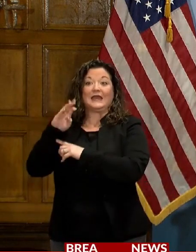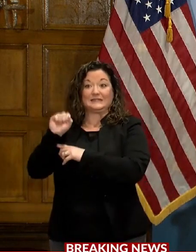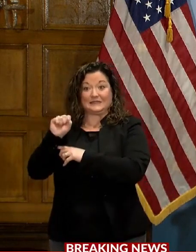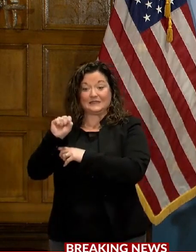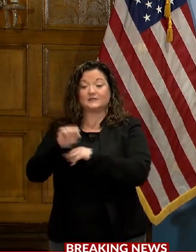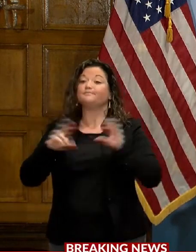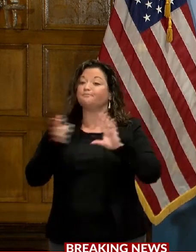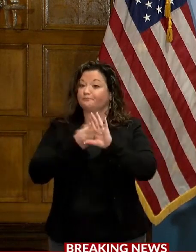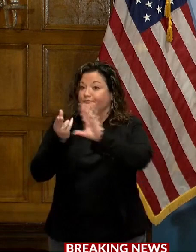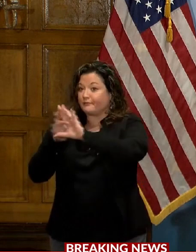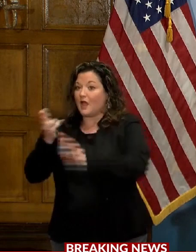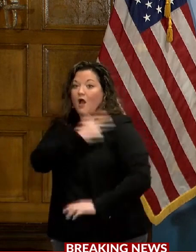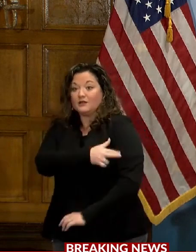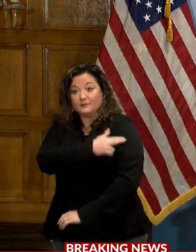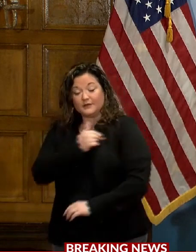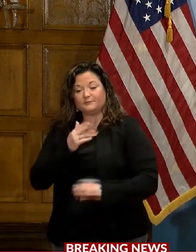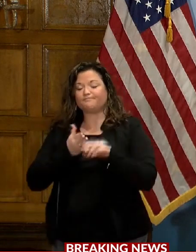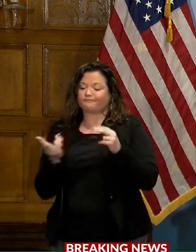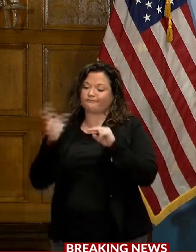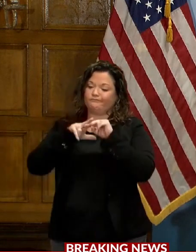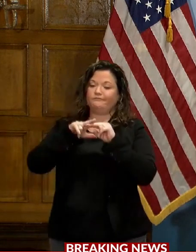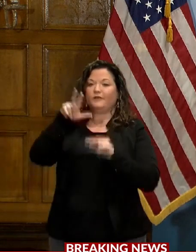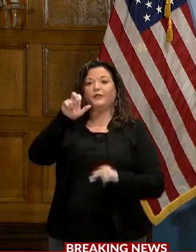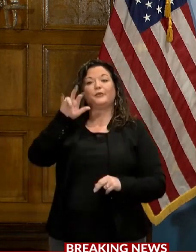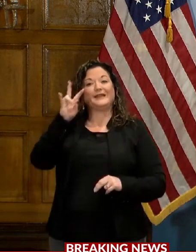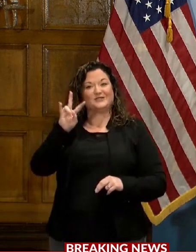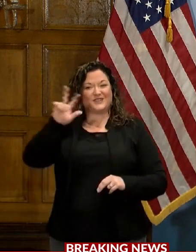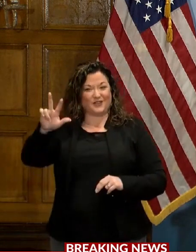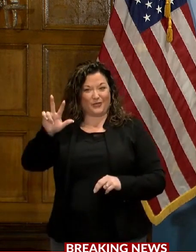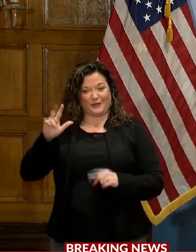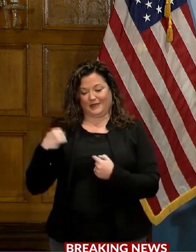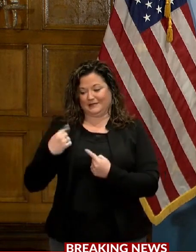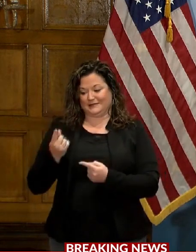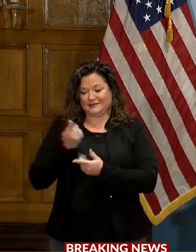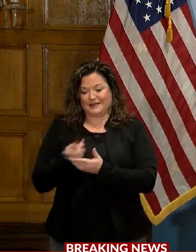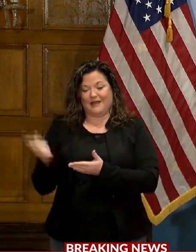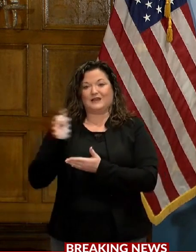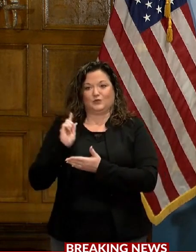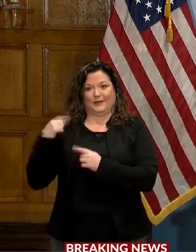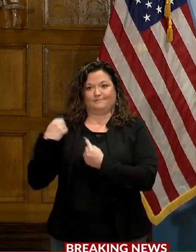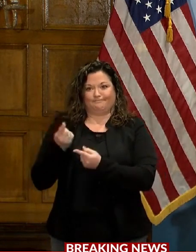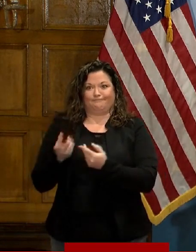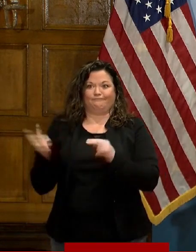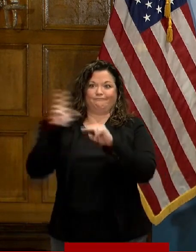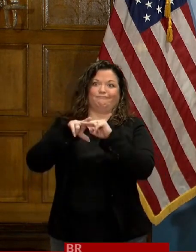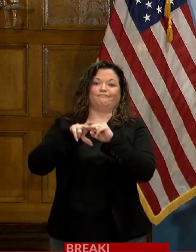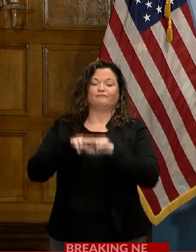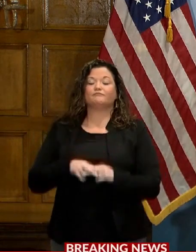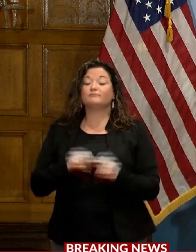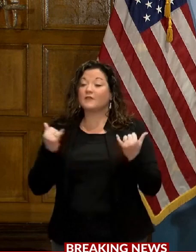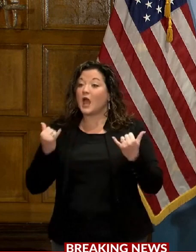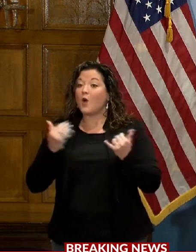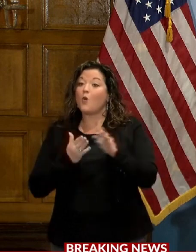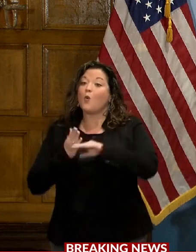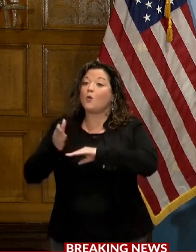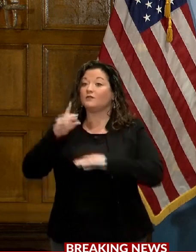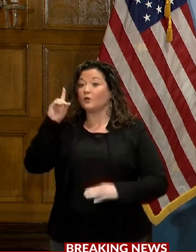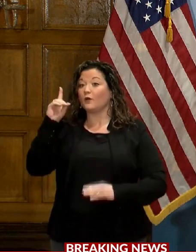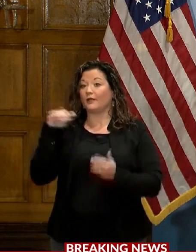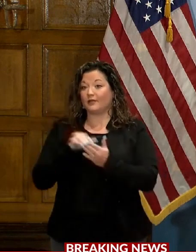have increased by 373 since last week. Now we have over